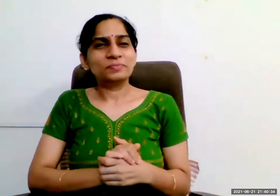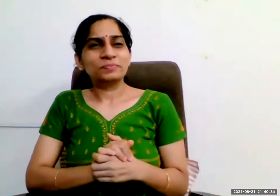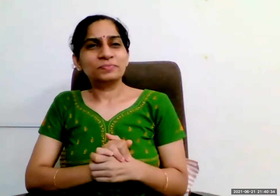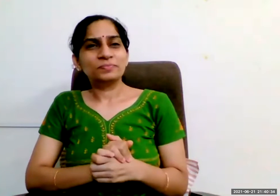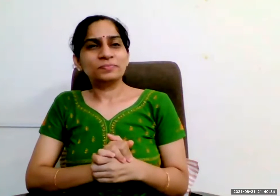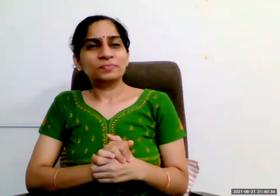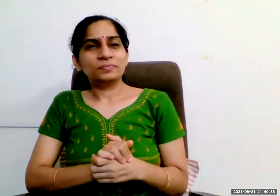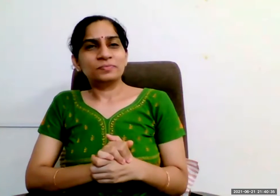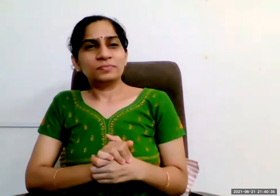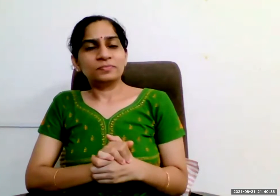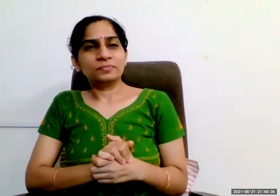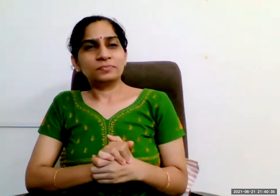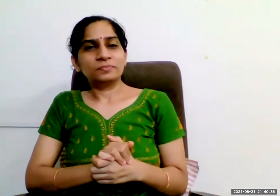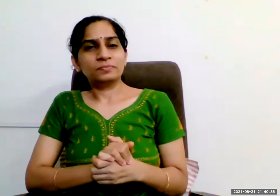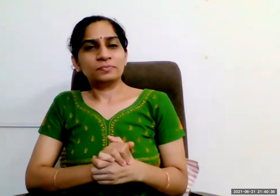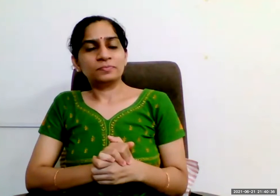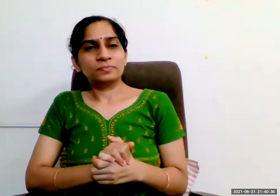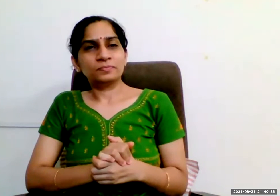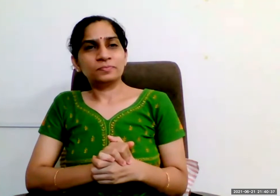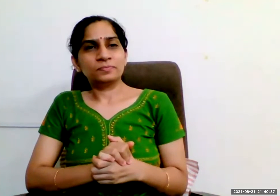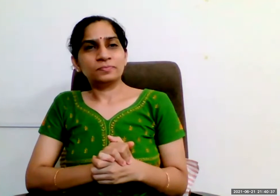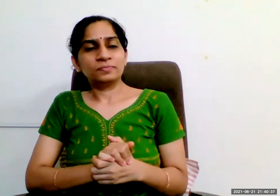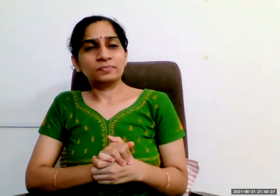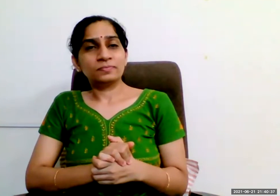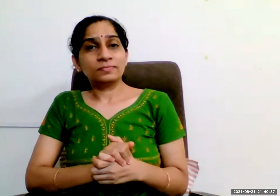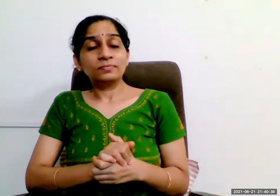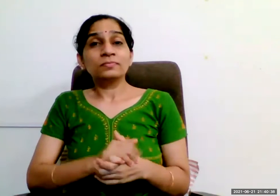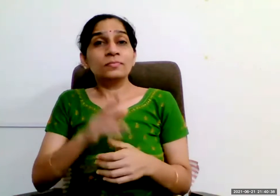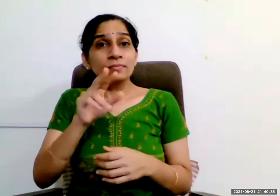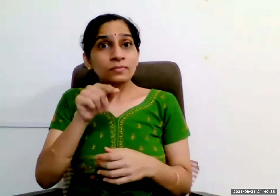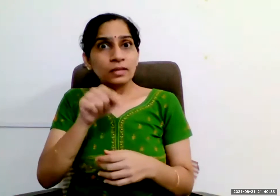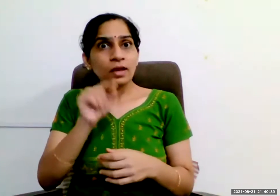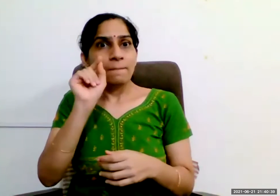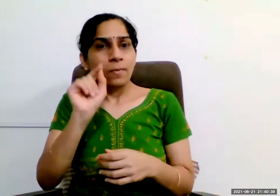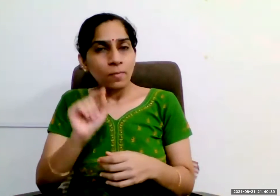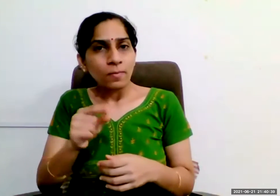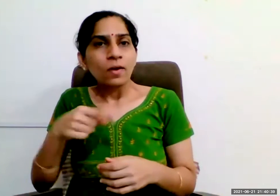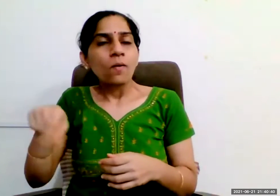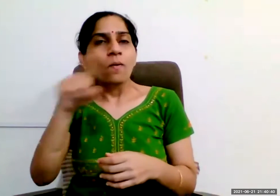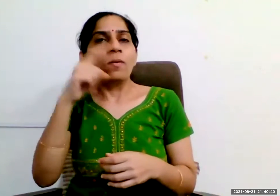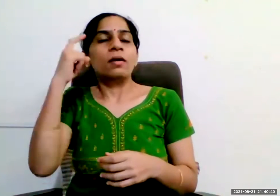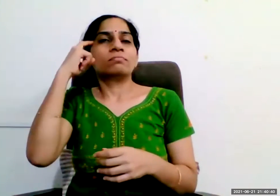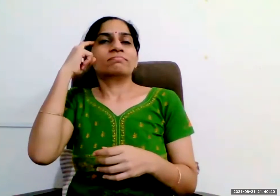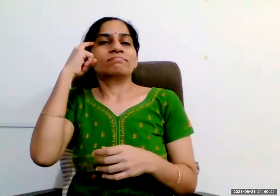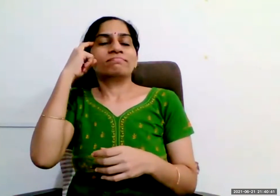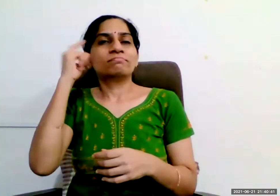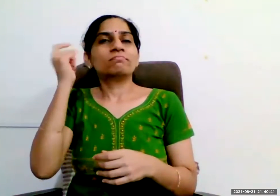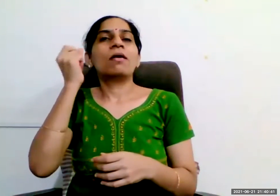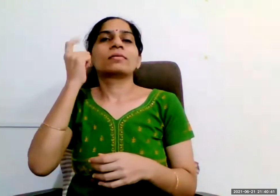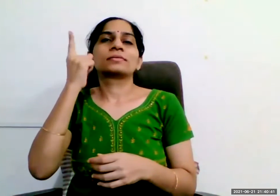However, if we understand all these things, we will realize that if we inquire, if we somehow try to